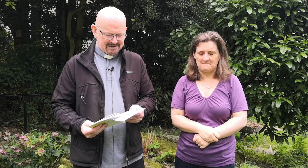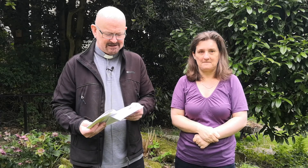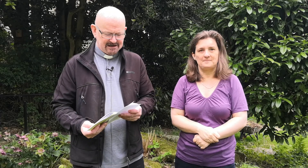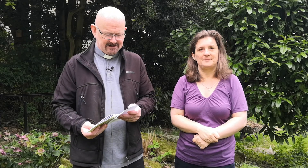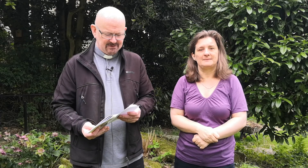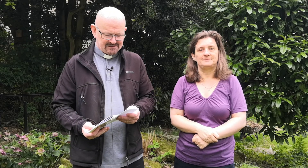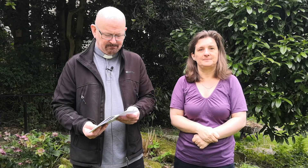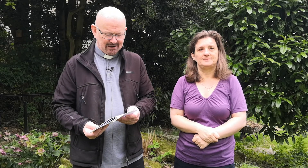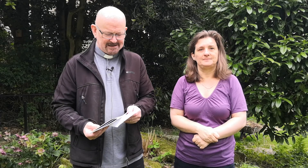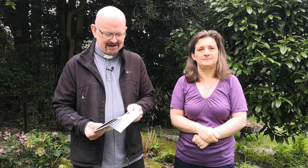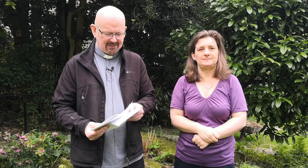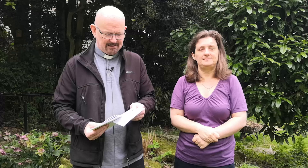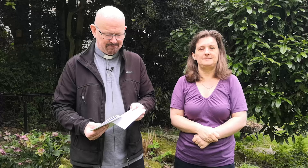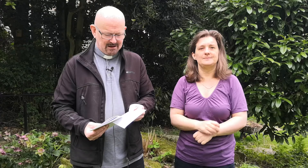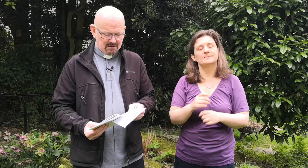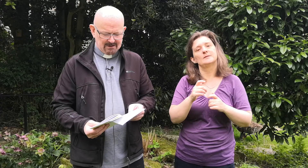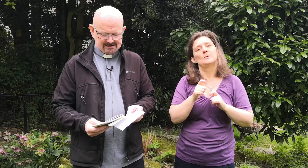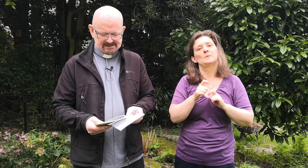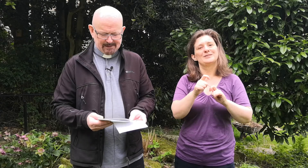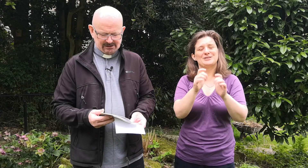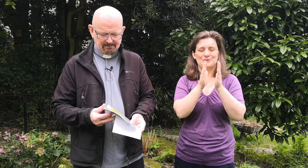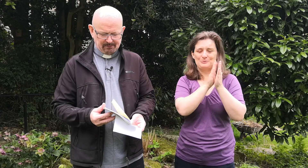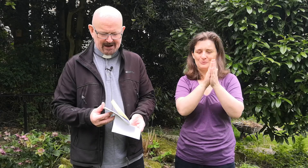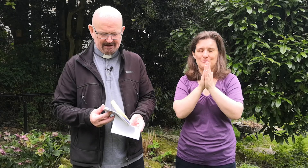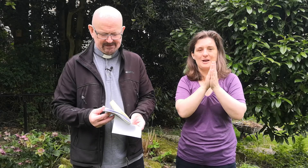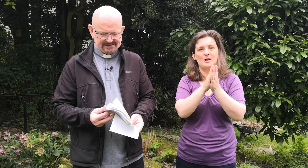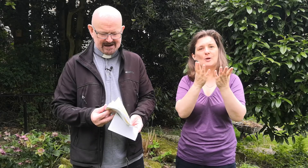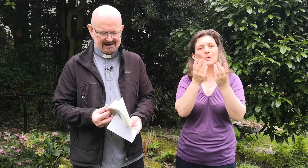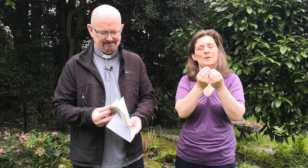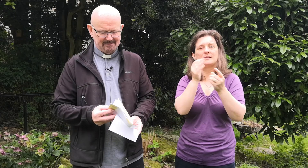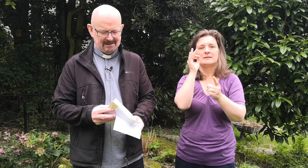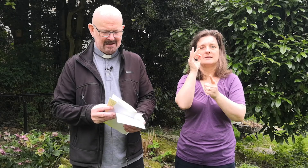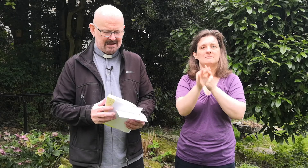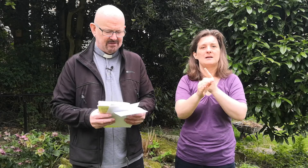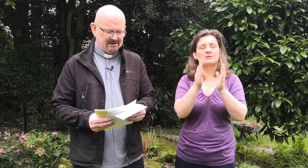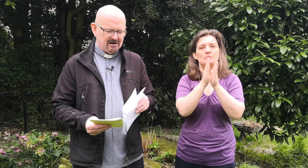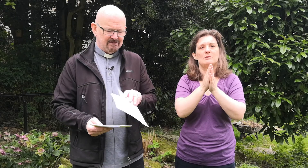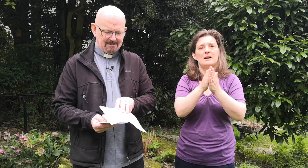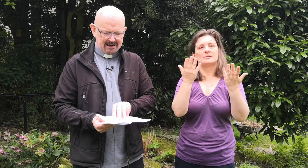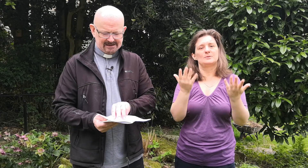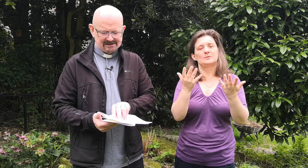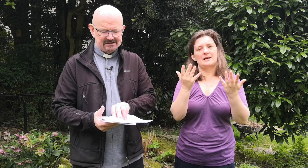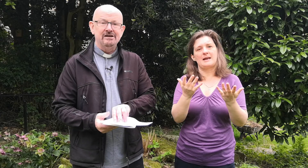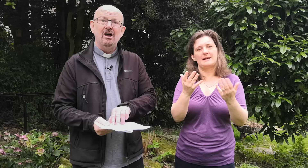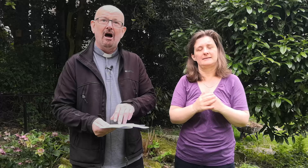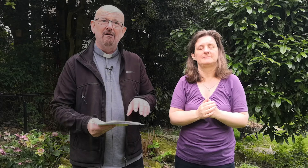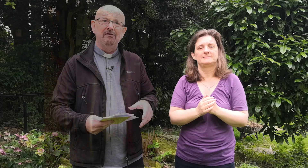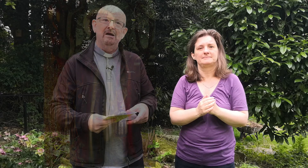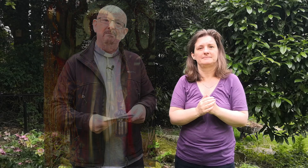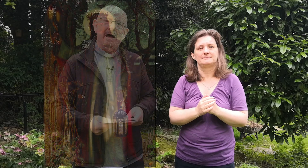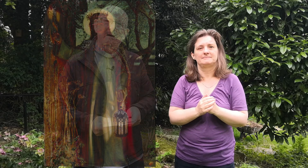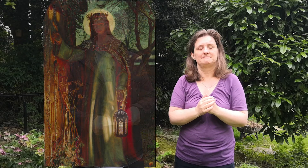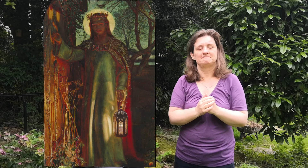And we continue to pray together with a special prayer for today that reminds us